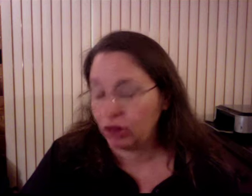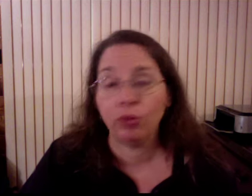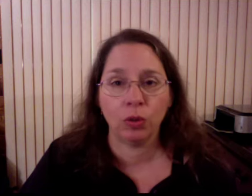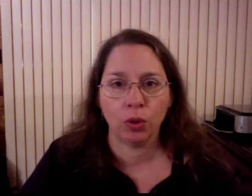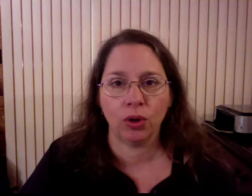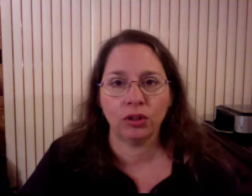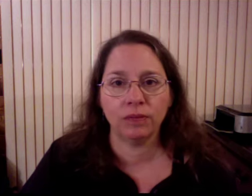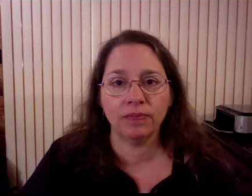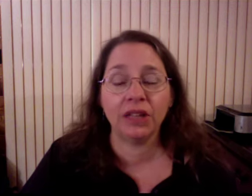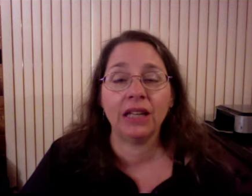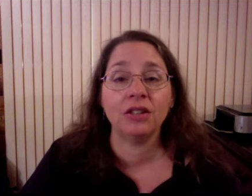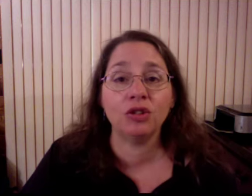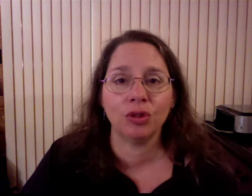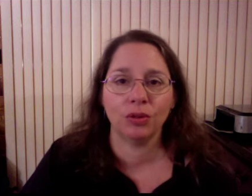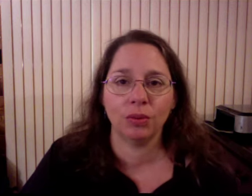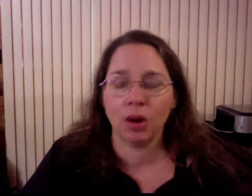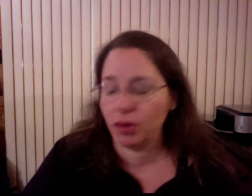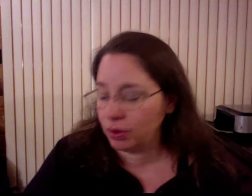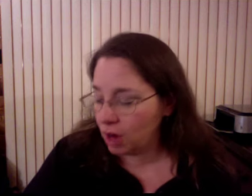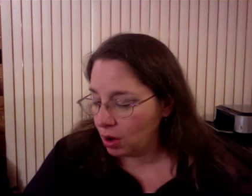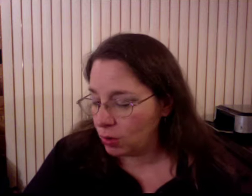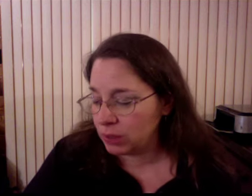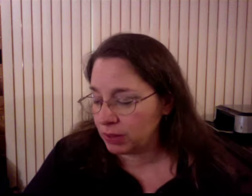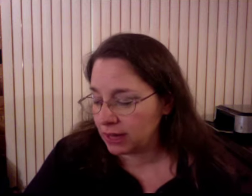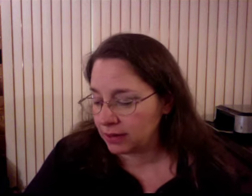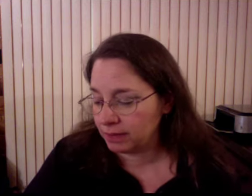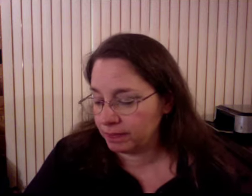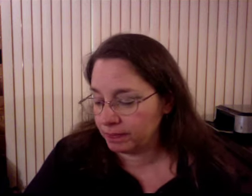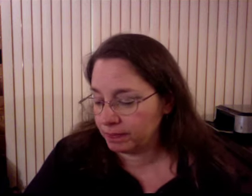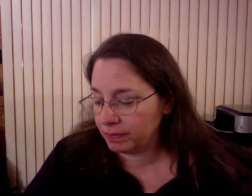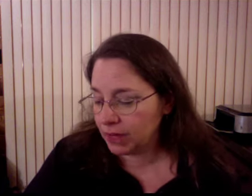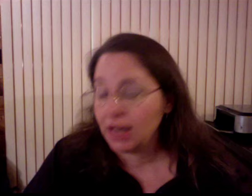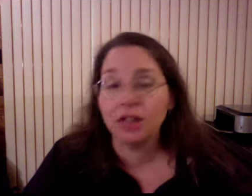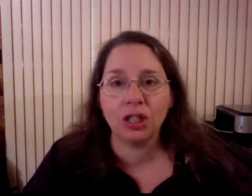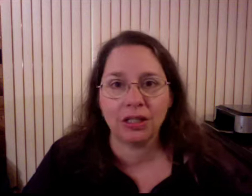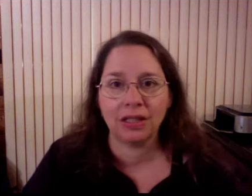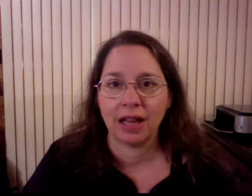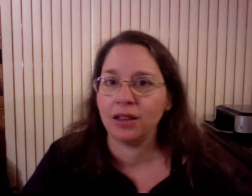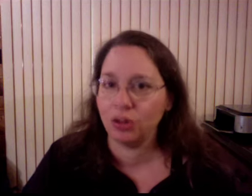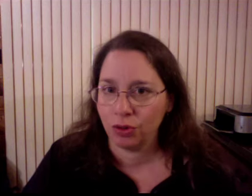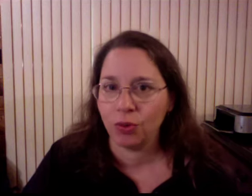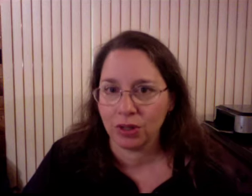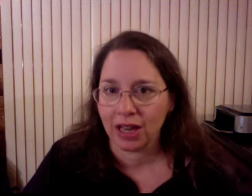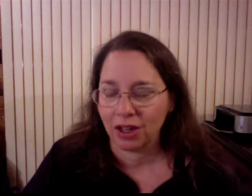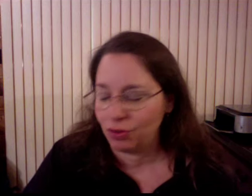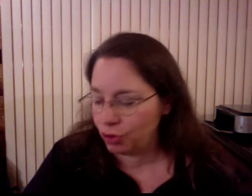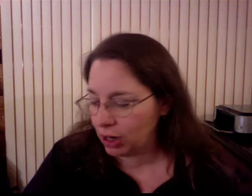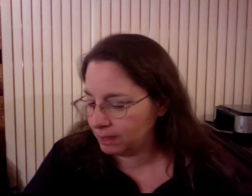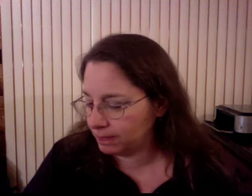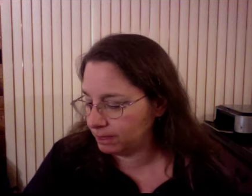real world. It's true, although not always pleasant. Jesus said the truth will set you free.